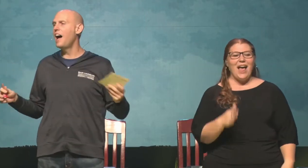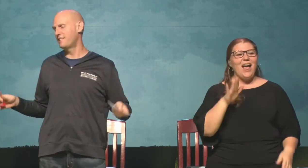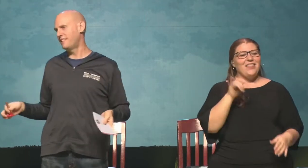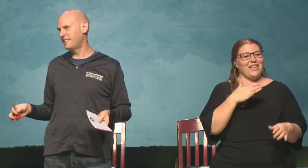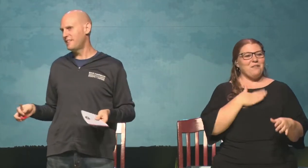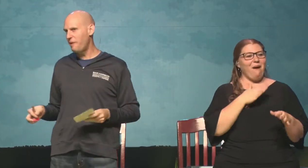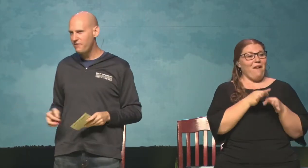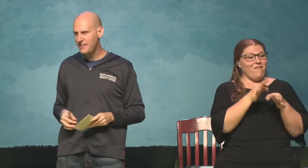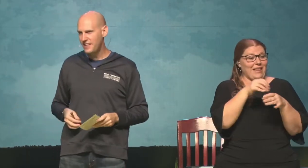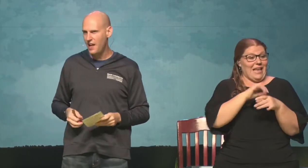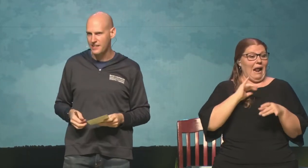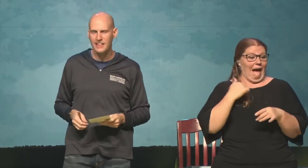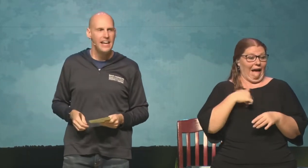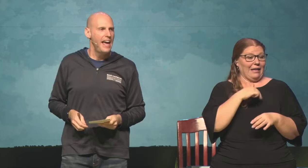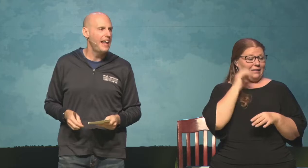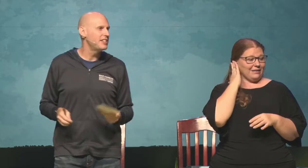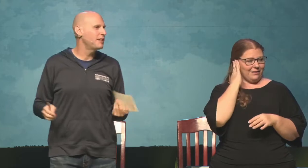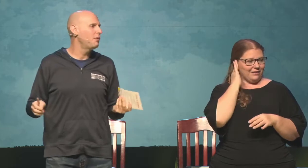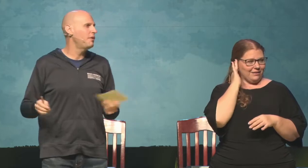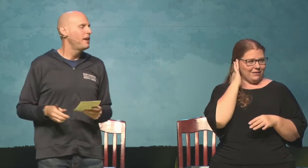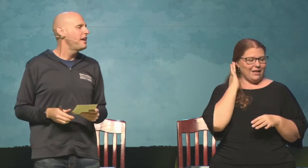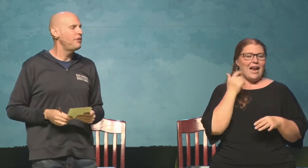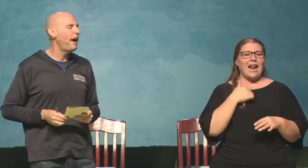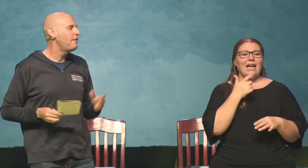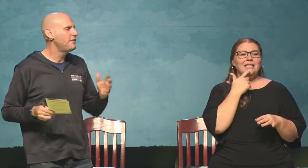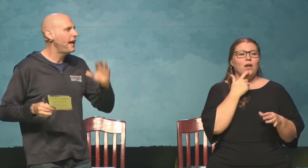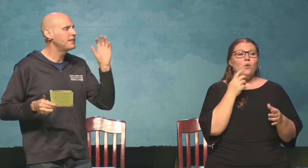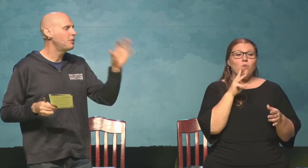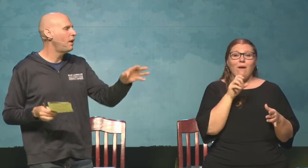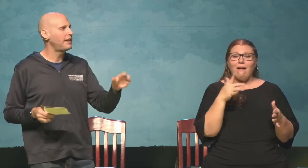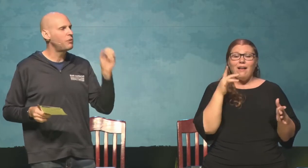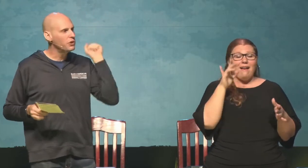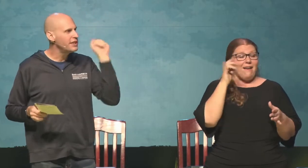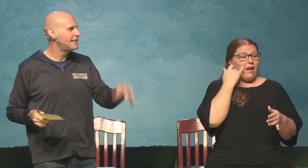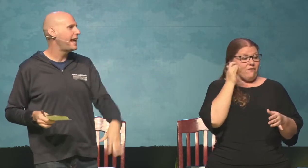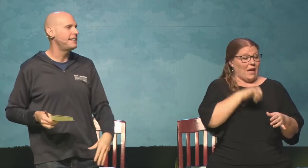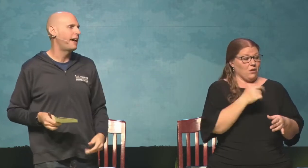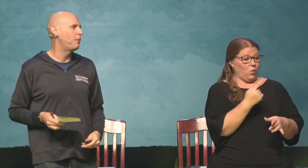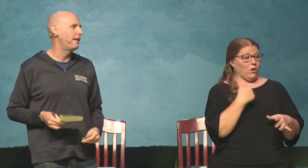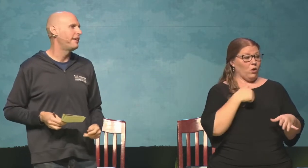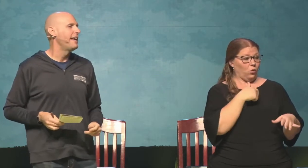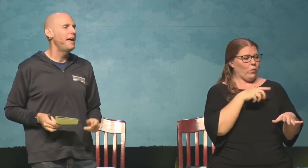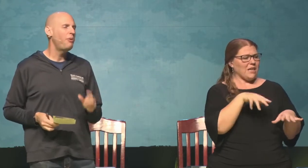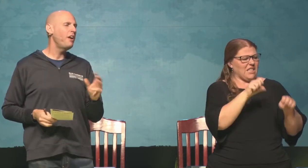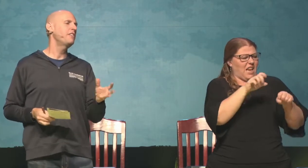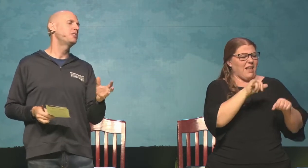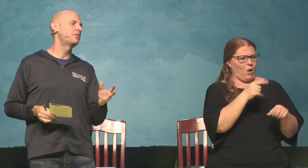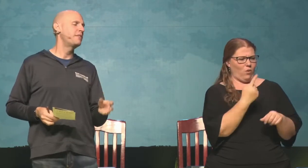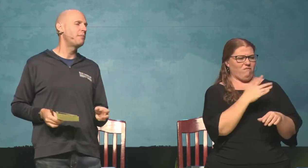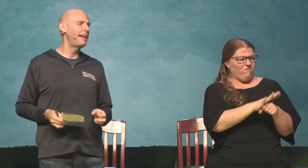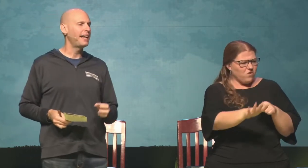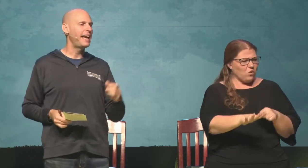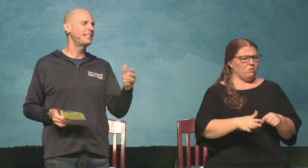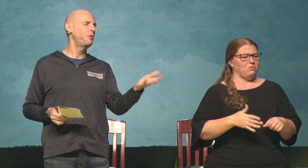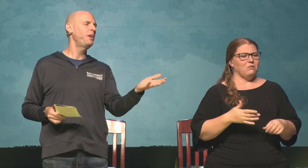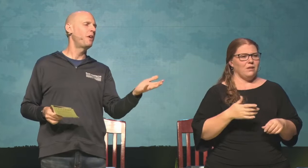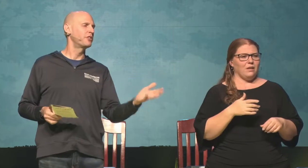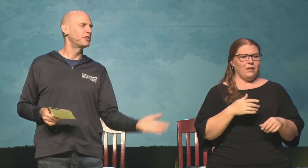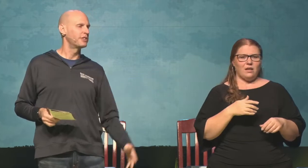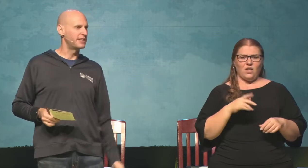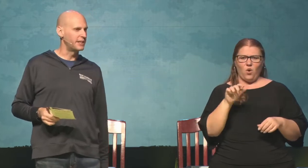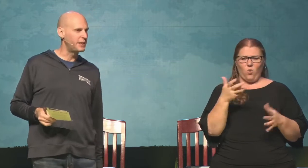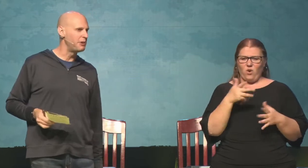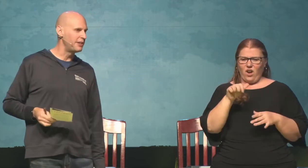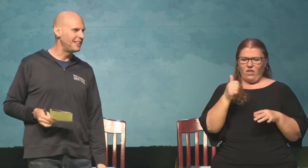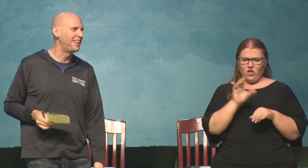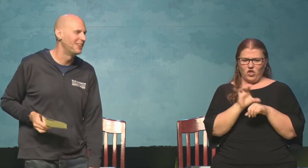in us. It's my faith in us. And I just said, well, if that's the one, we'll just take that one. And part of it was driven by, I said, well, what do other